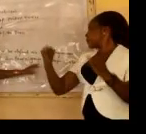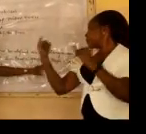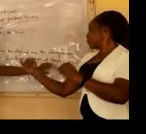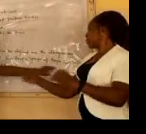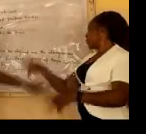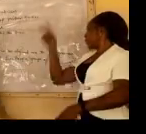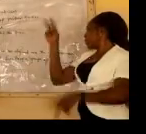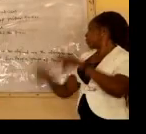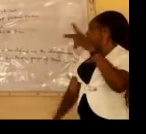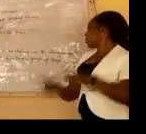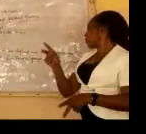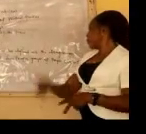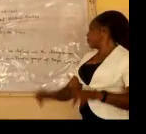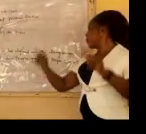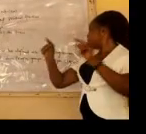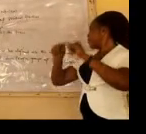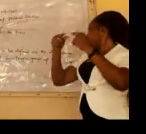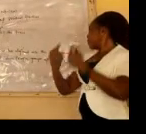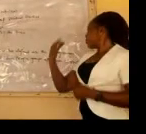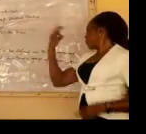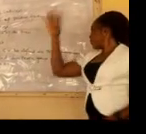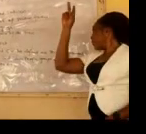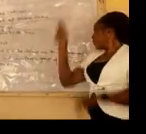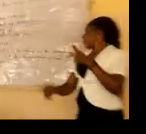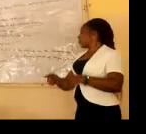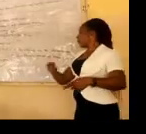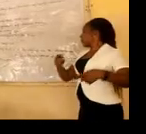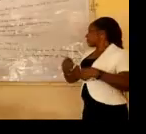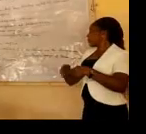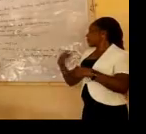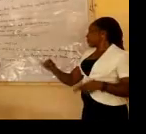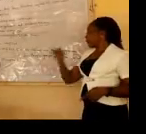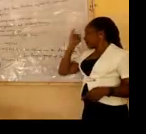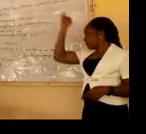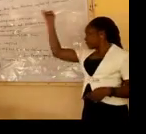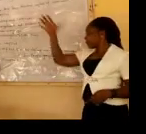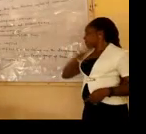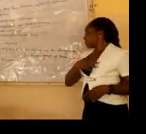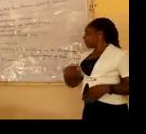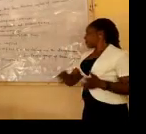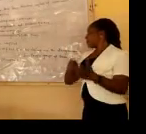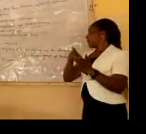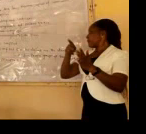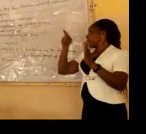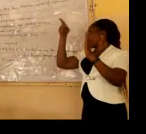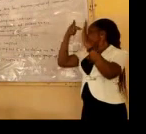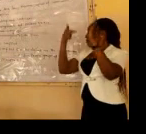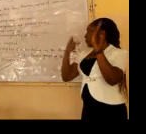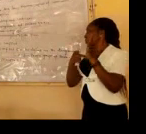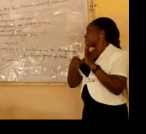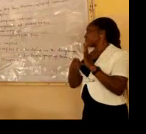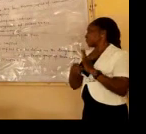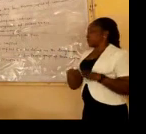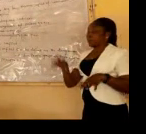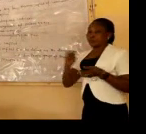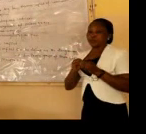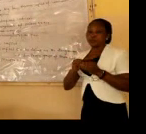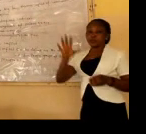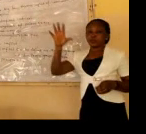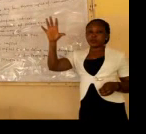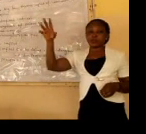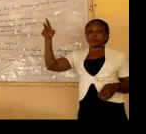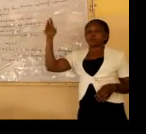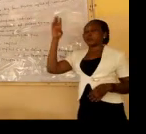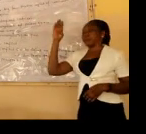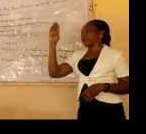people, groups of people, clashes of ideas, and what? Principles. Then number 5B, they